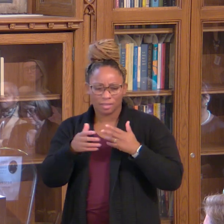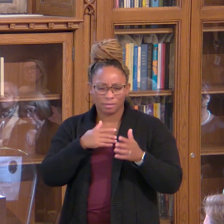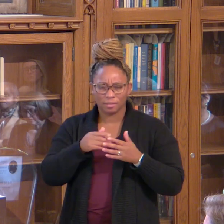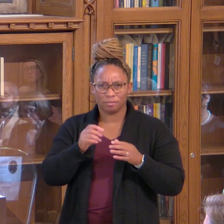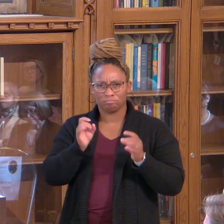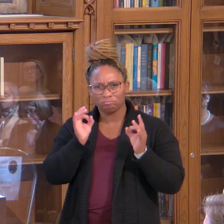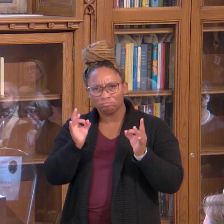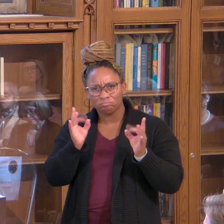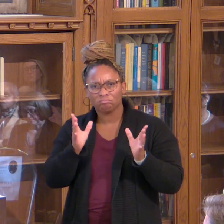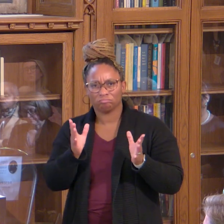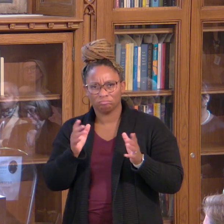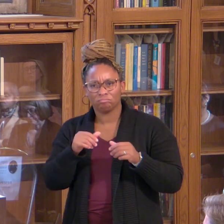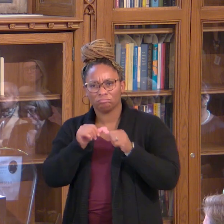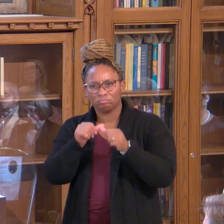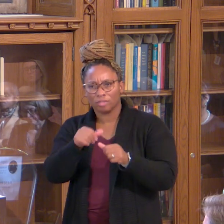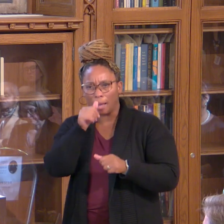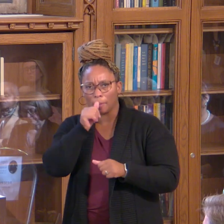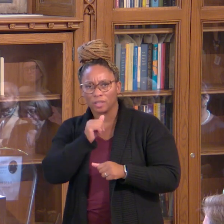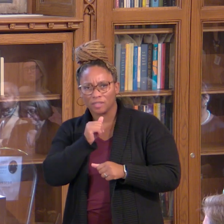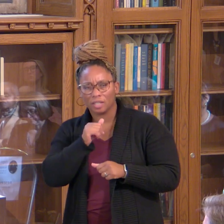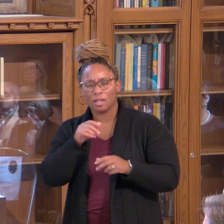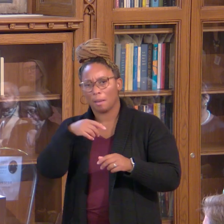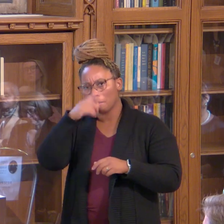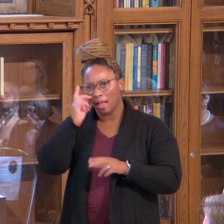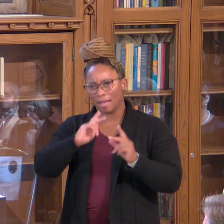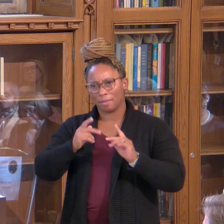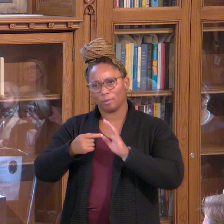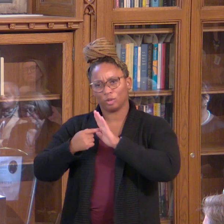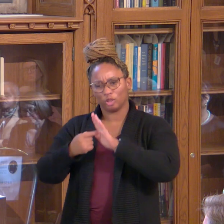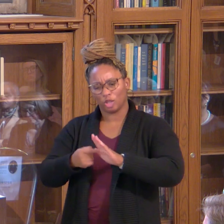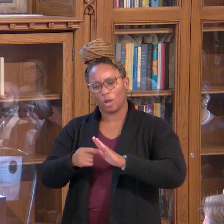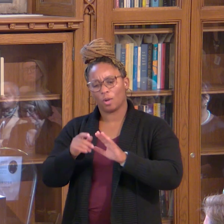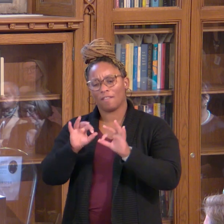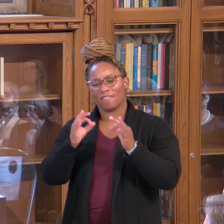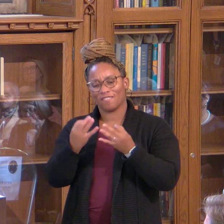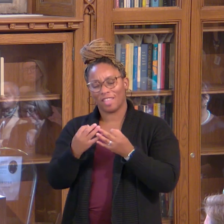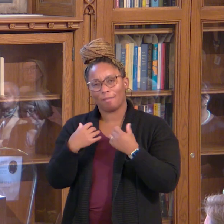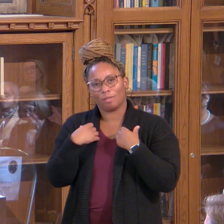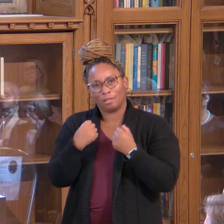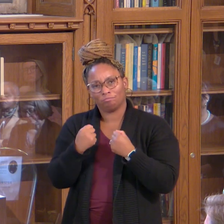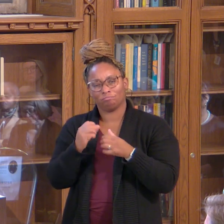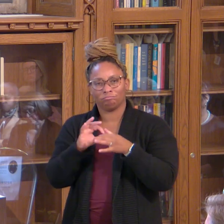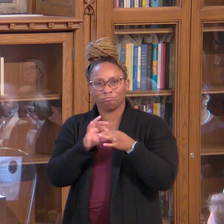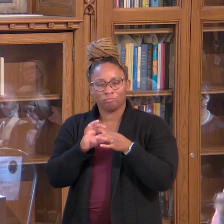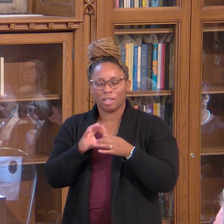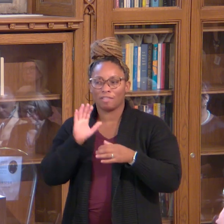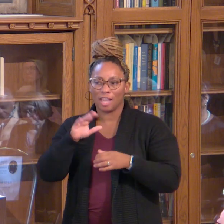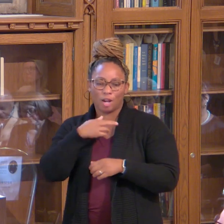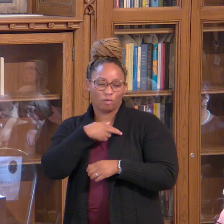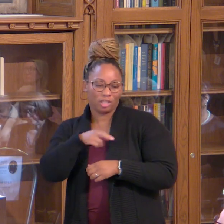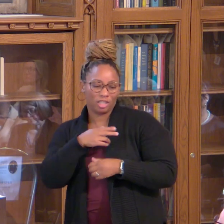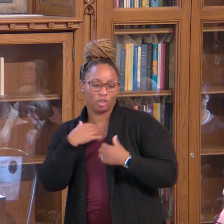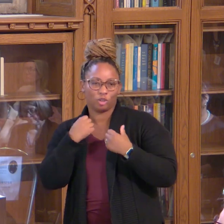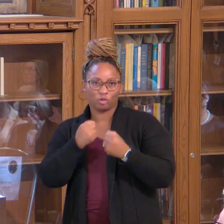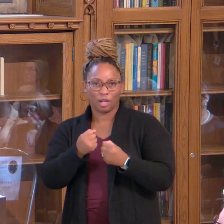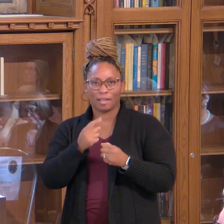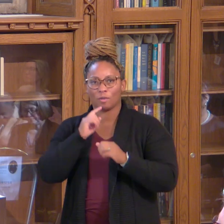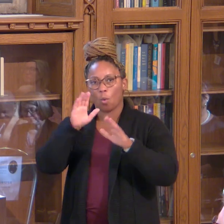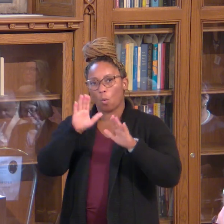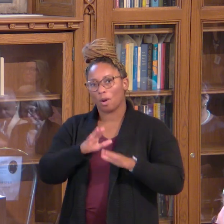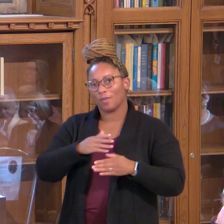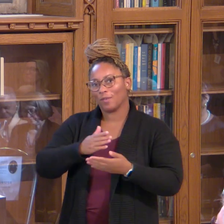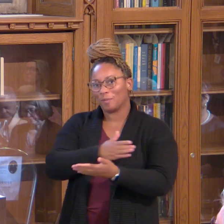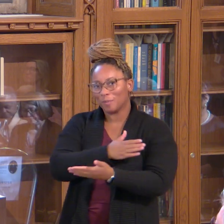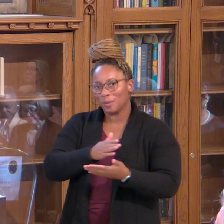terrible circumstances that black people exhibited family Bonds were strengthened by their religious had wonderful music